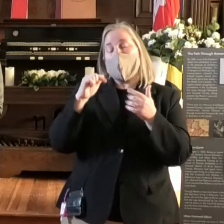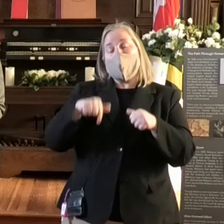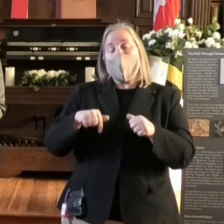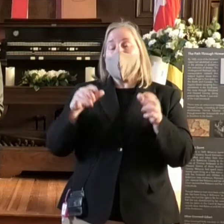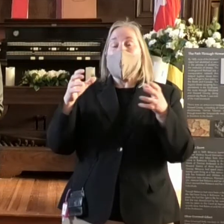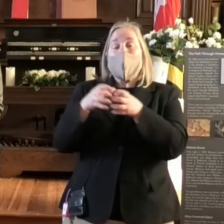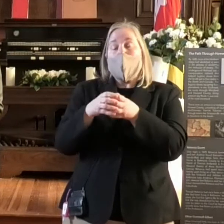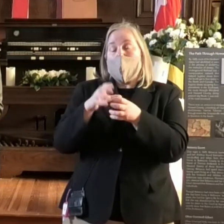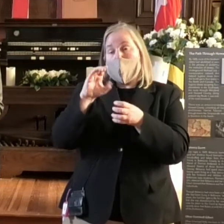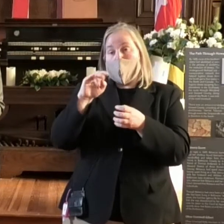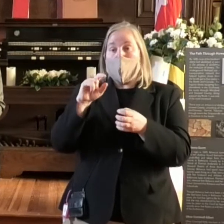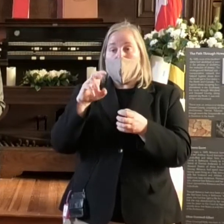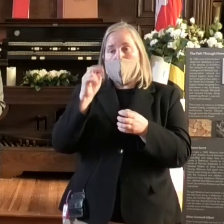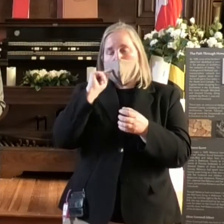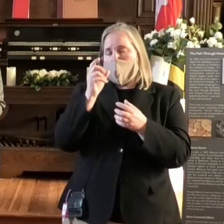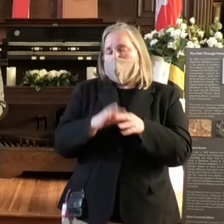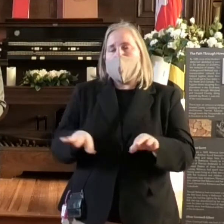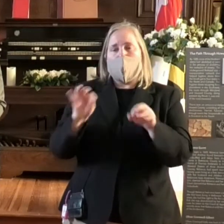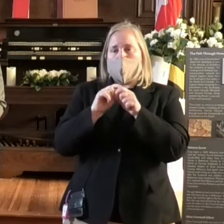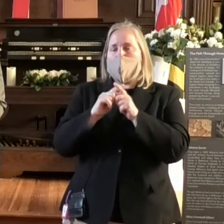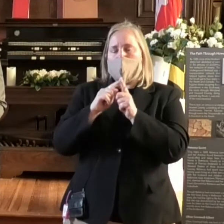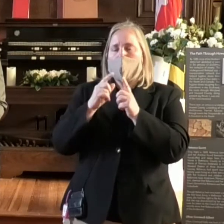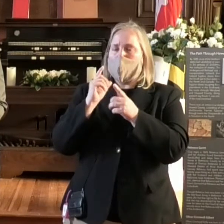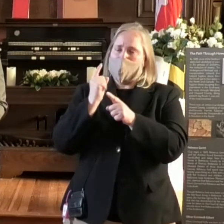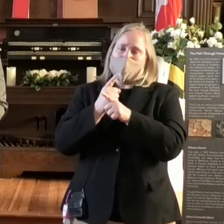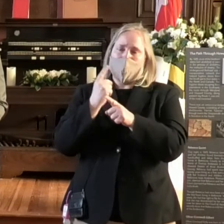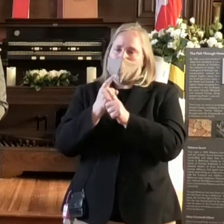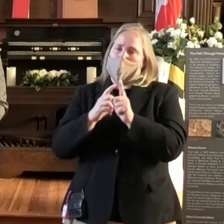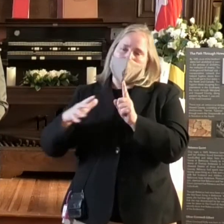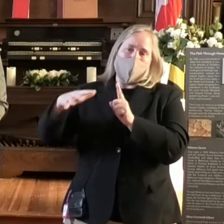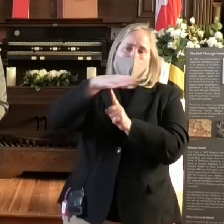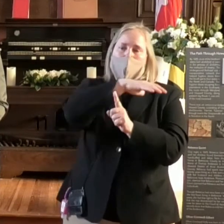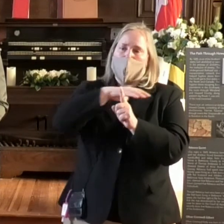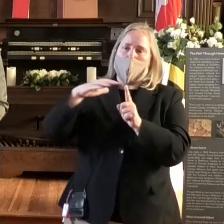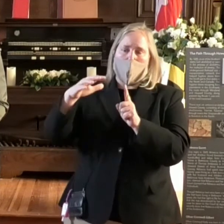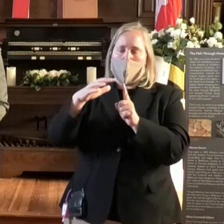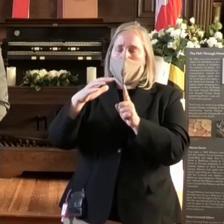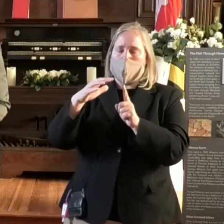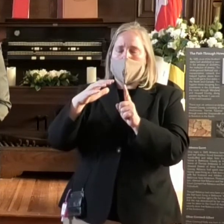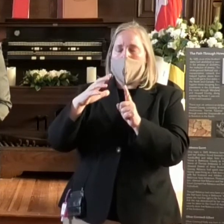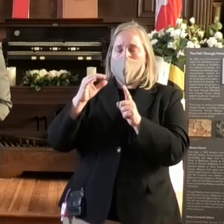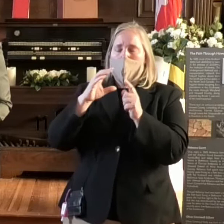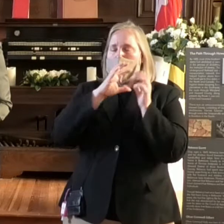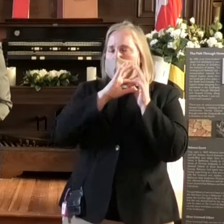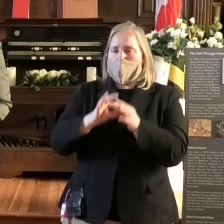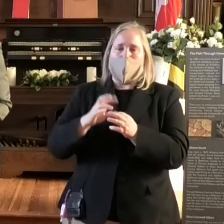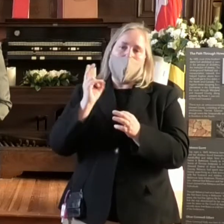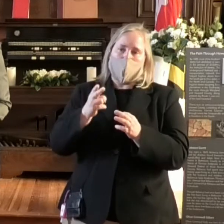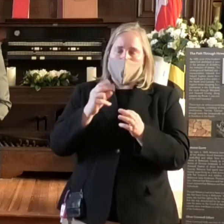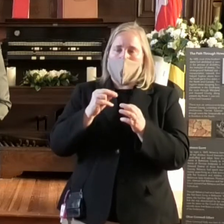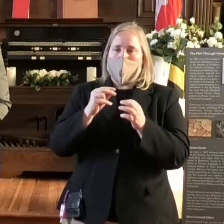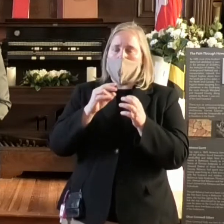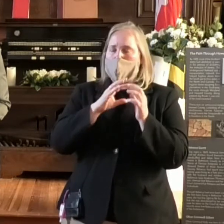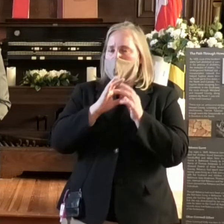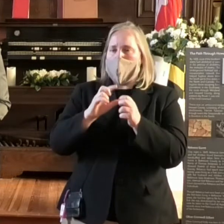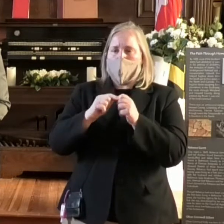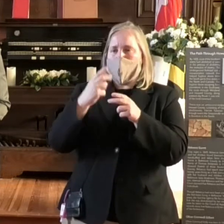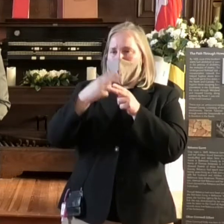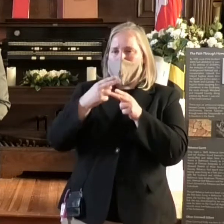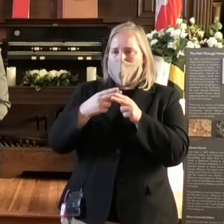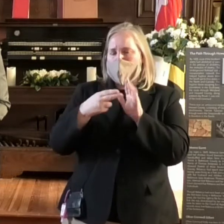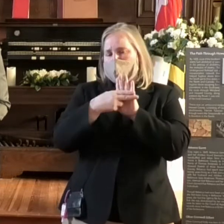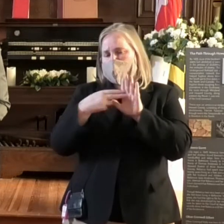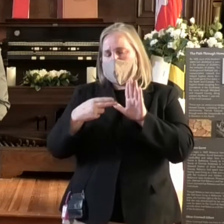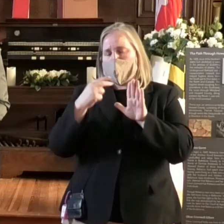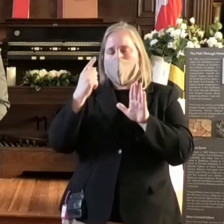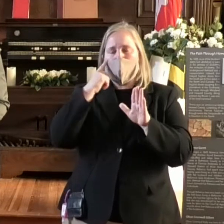vital to contextualize the relevant history surrounding the namesakes of many